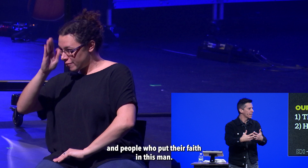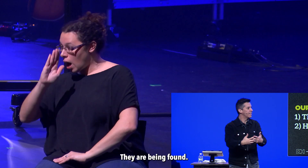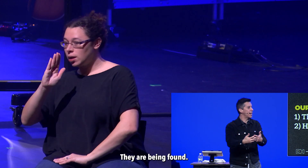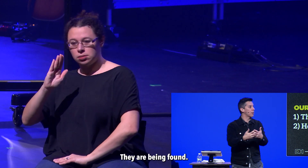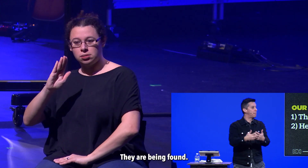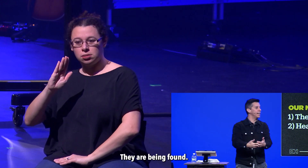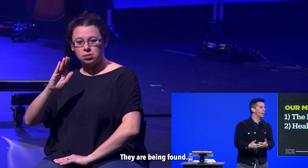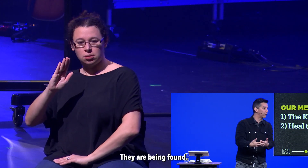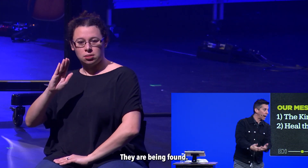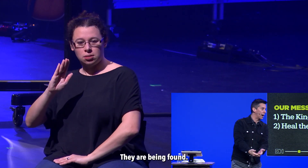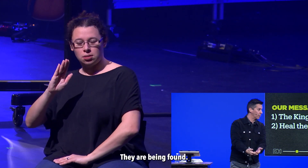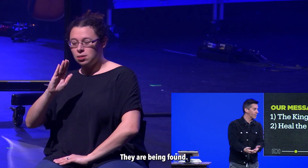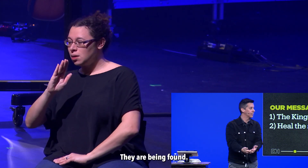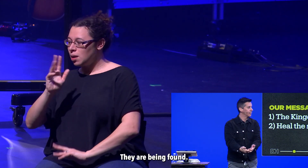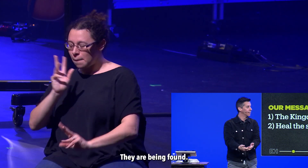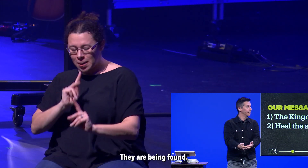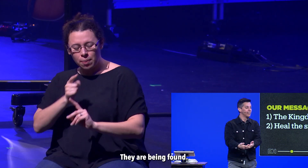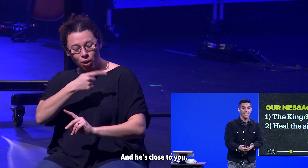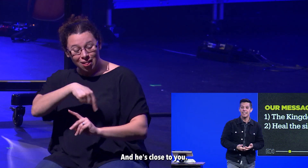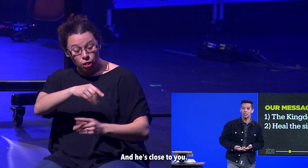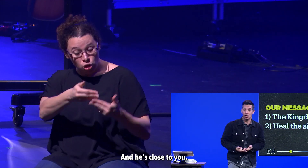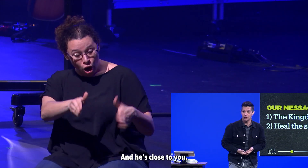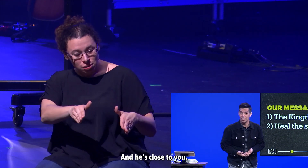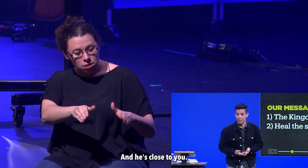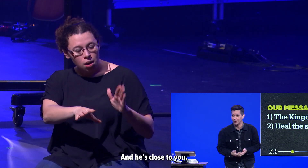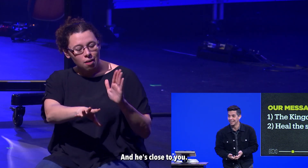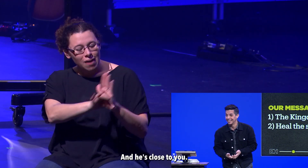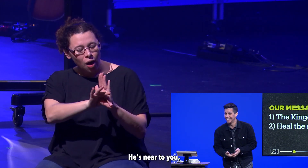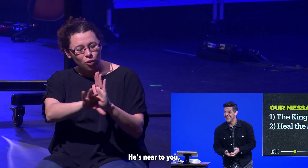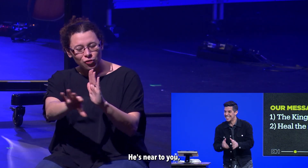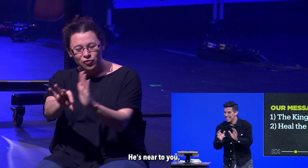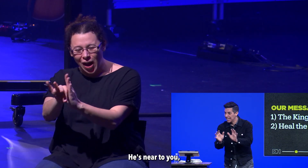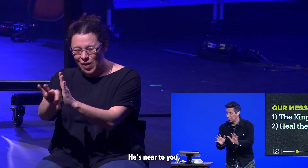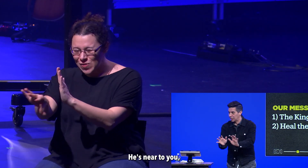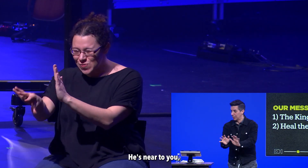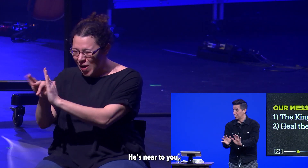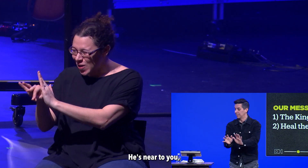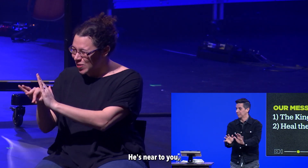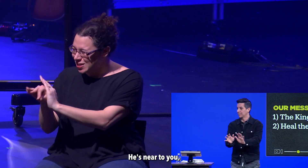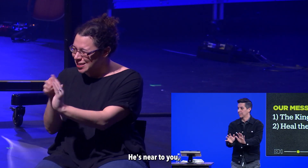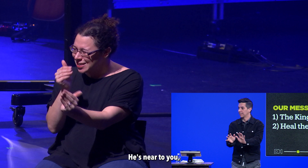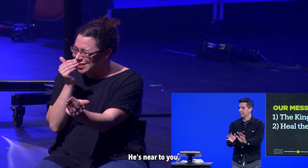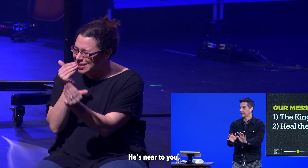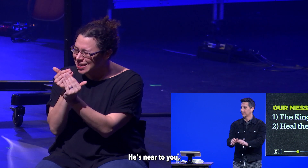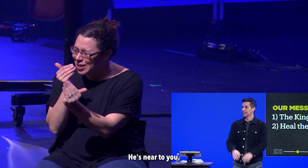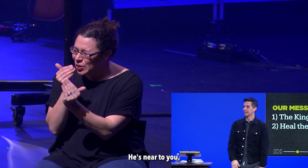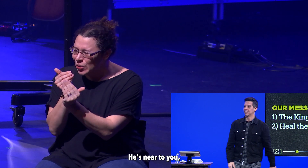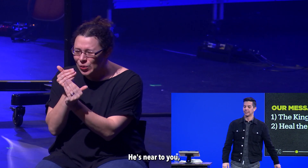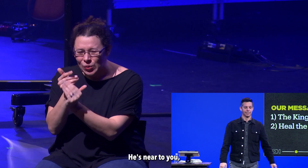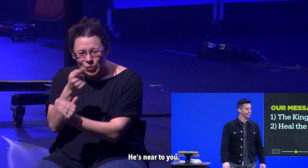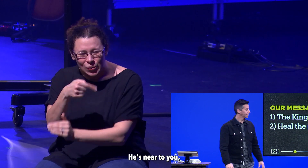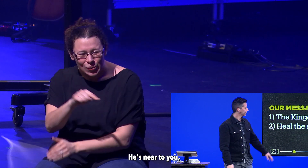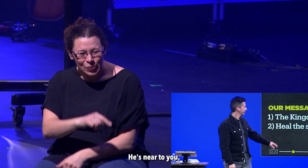man, they are being found. And he's close to you. He's near to you.